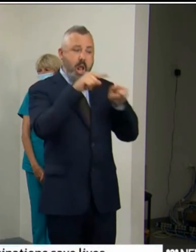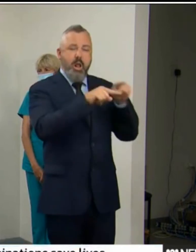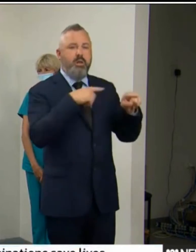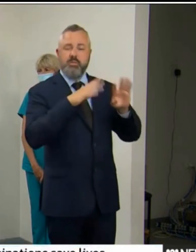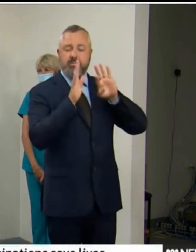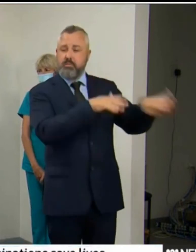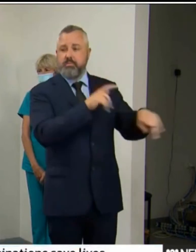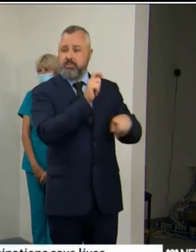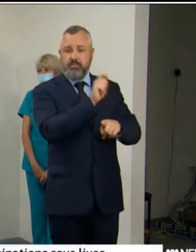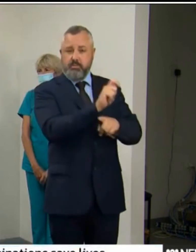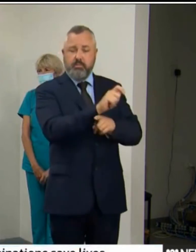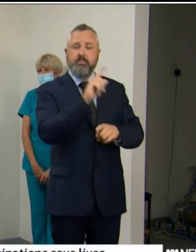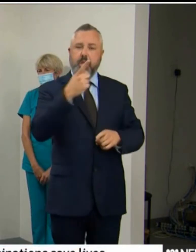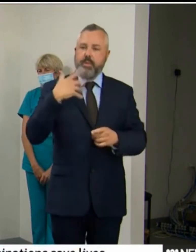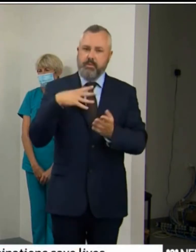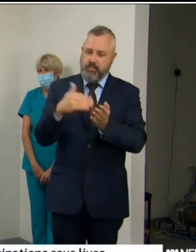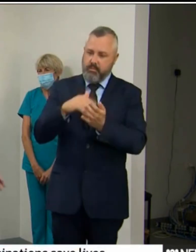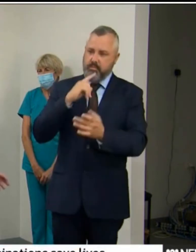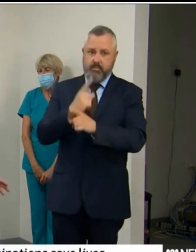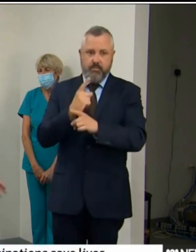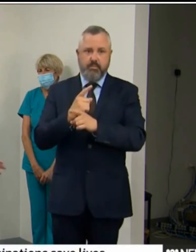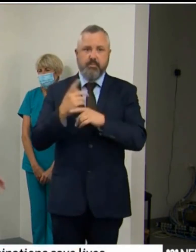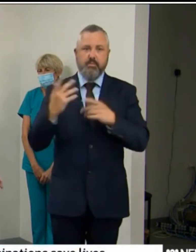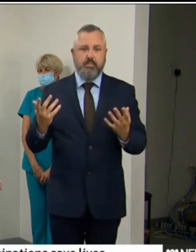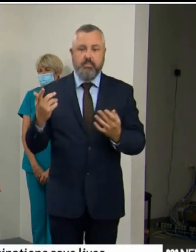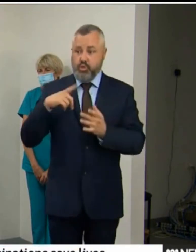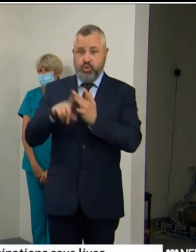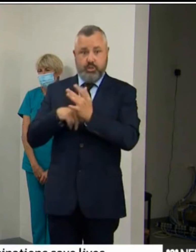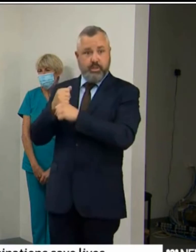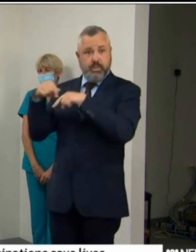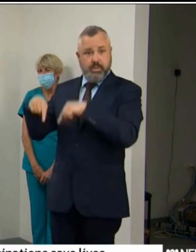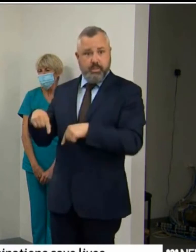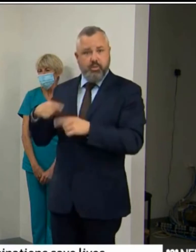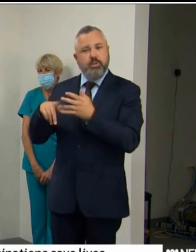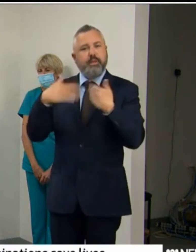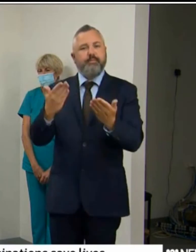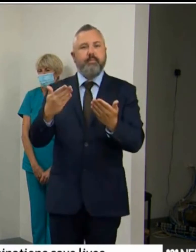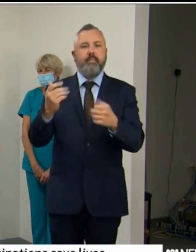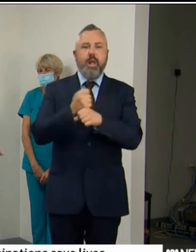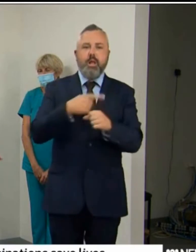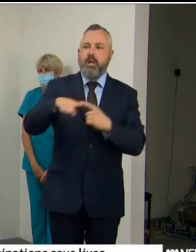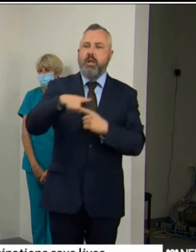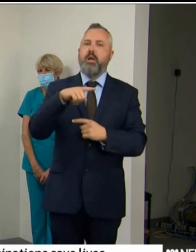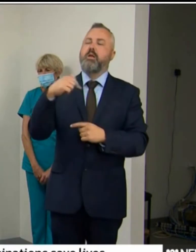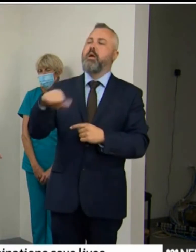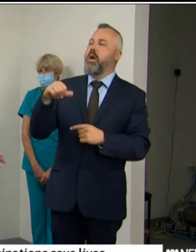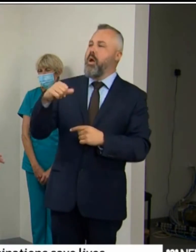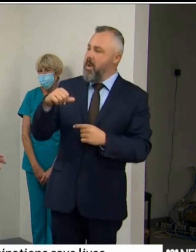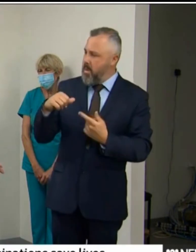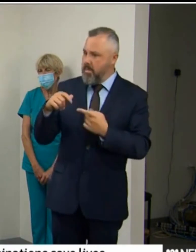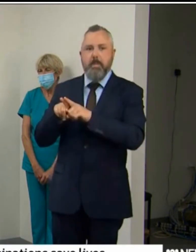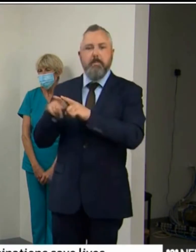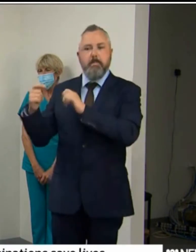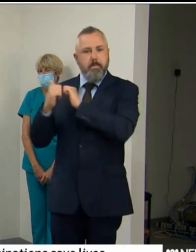of Julia's contribution today, is to give that extra reassurance to those who are just wondering. They're not anti-vaxxers, they're